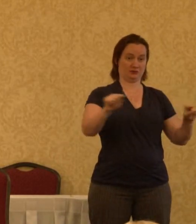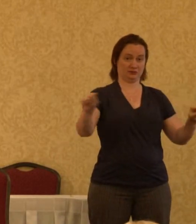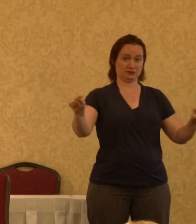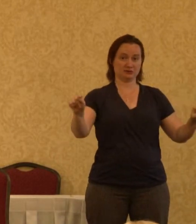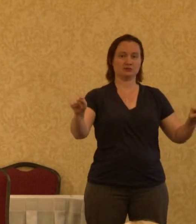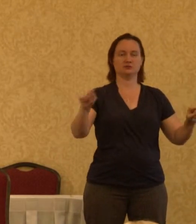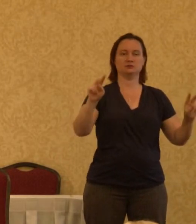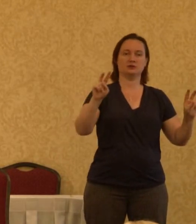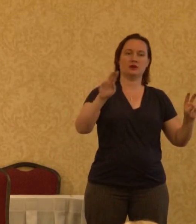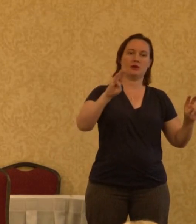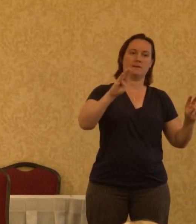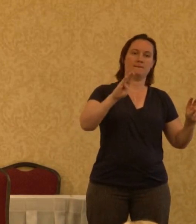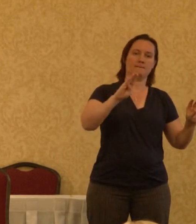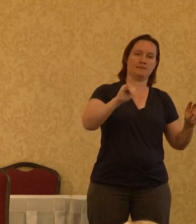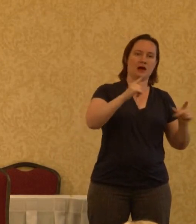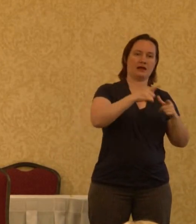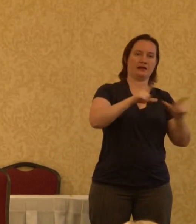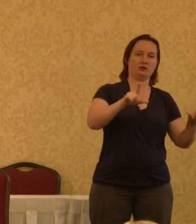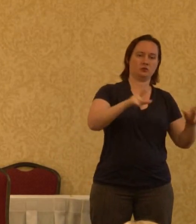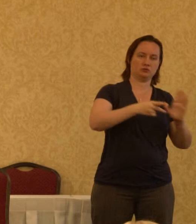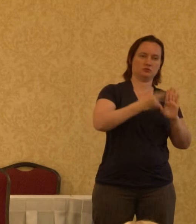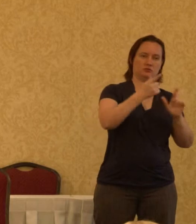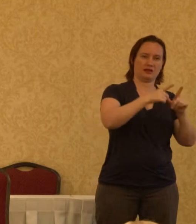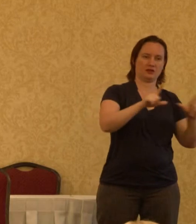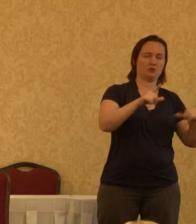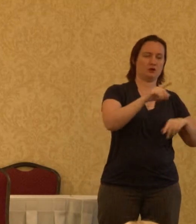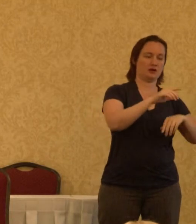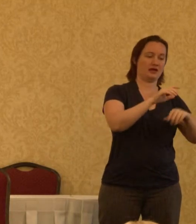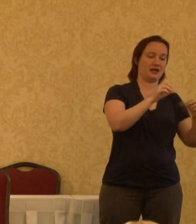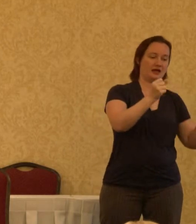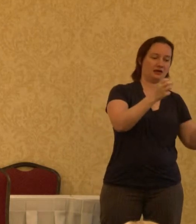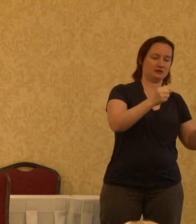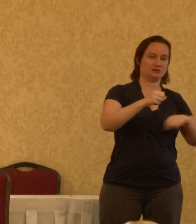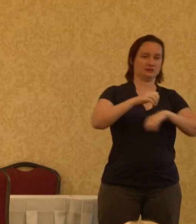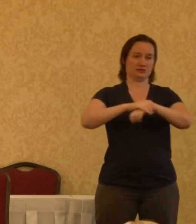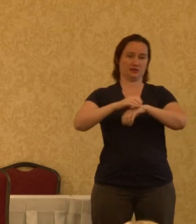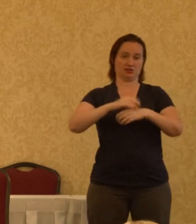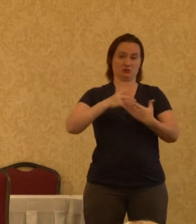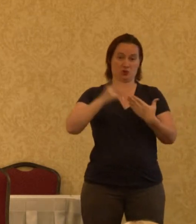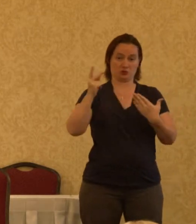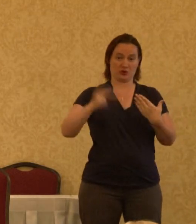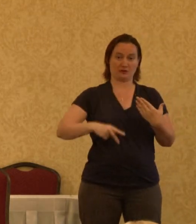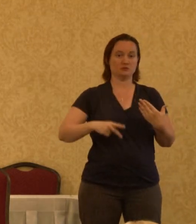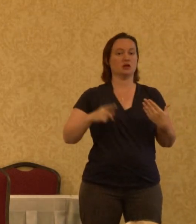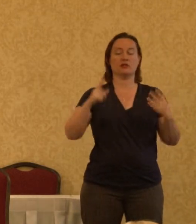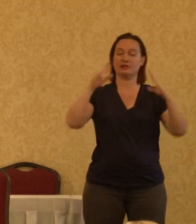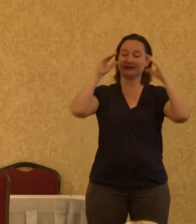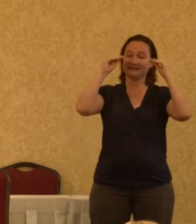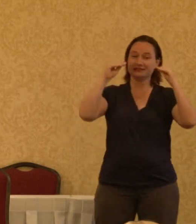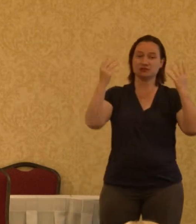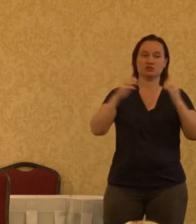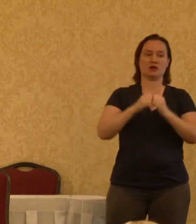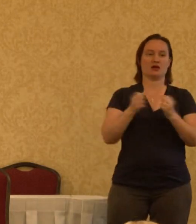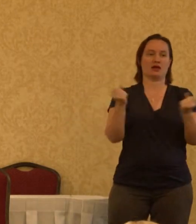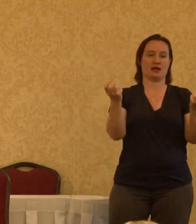are bilingual ASL English programs, the instruction is delivered in